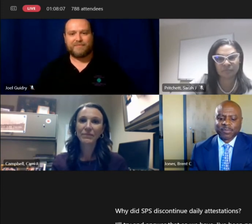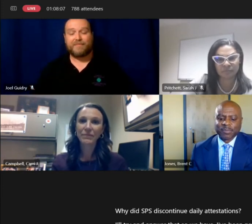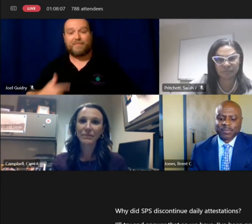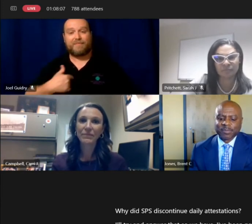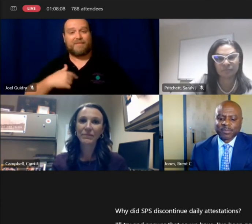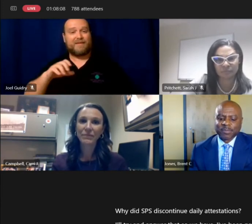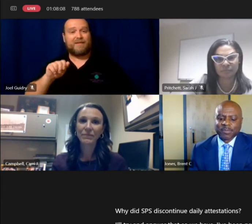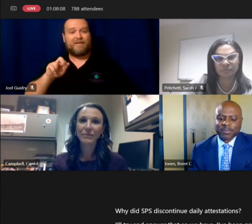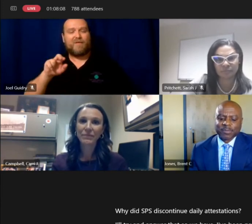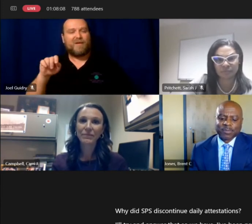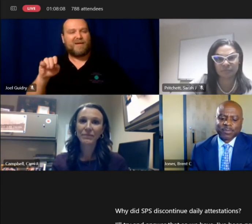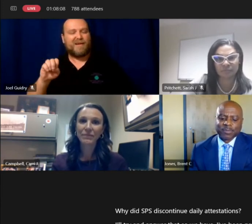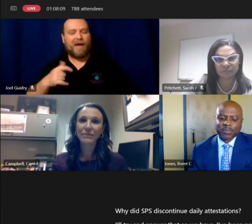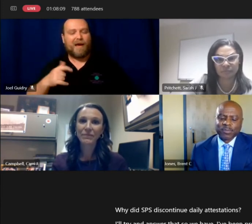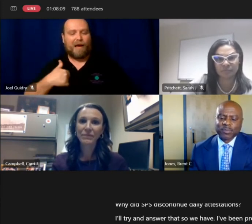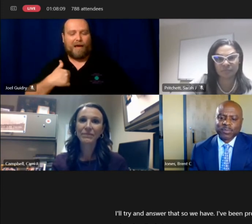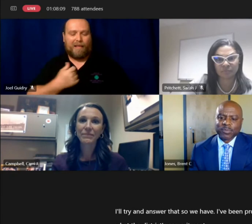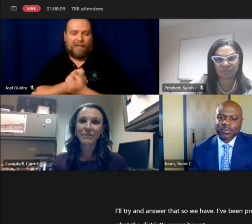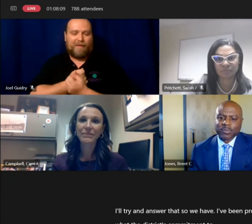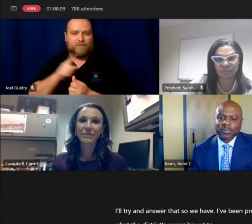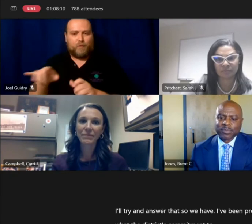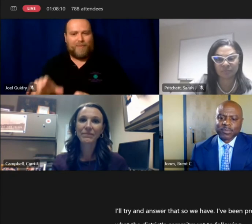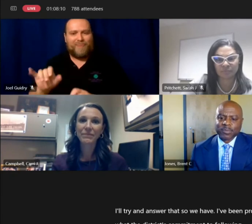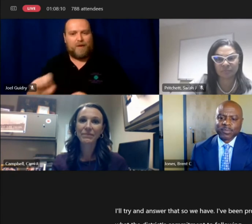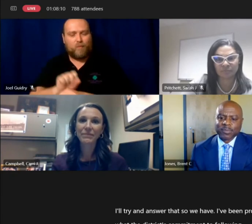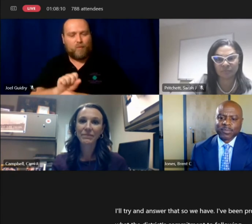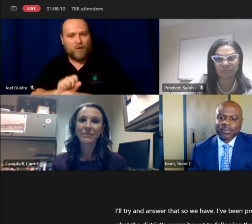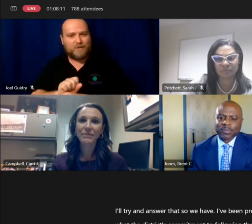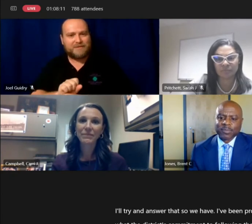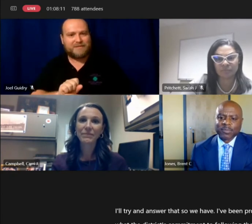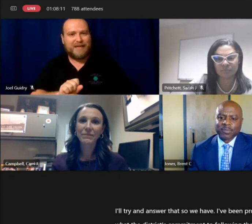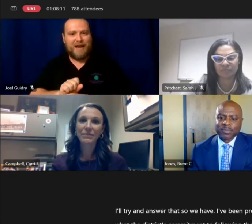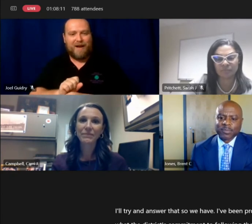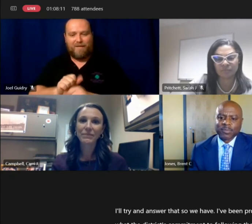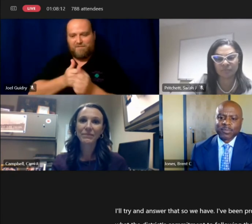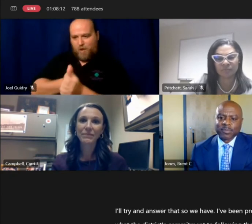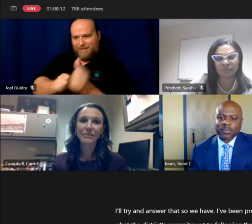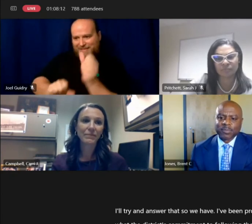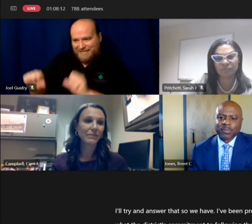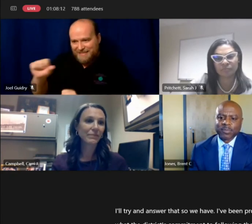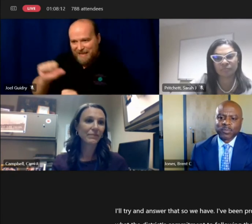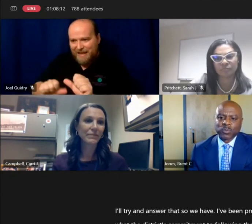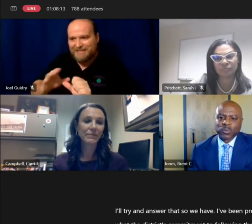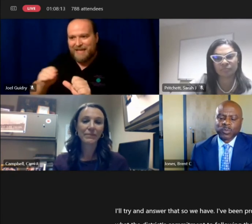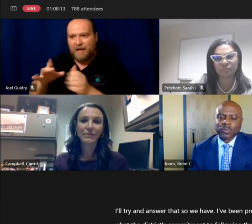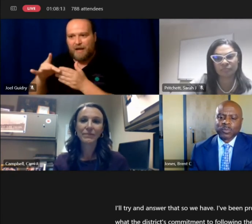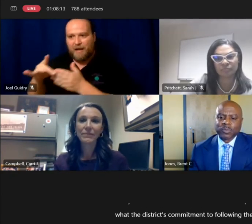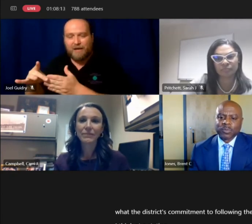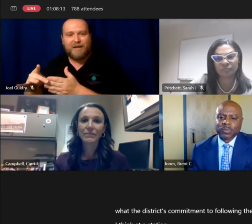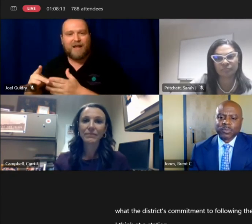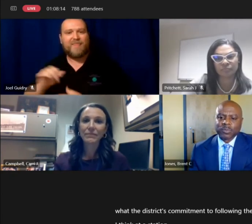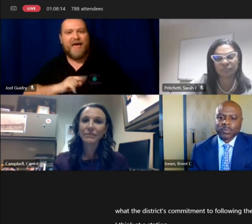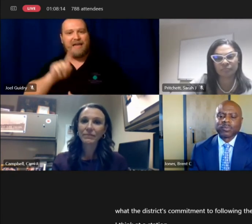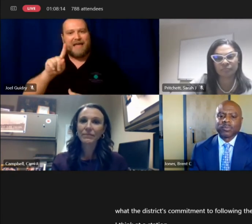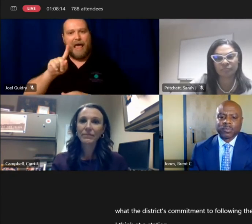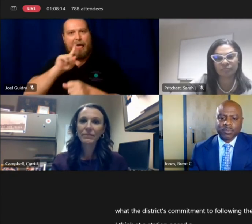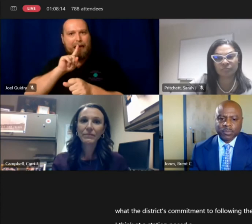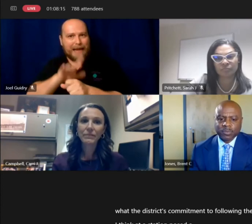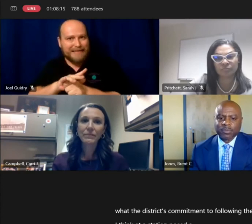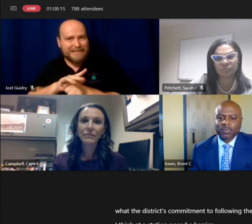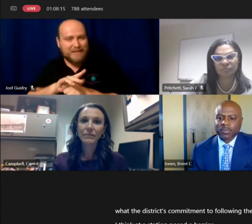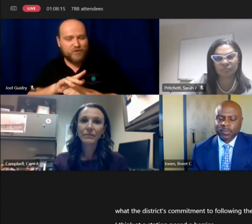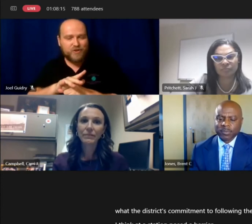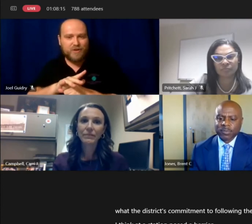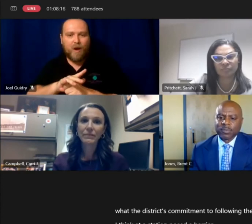district's commitment to following the science and the guidance. So I think attestation posed a barrier, maybe, perhaps, for